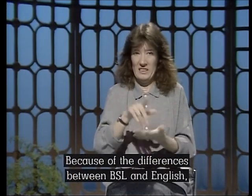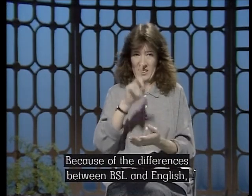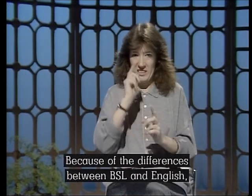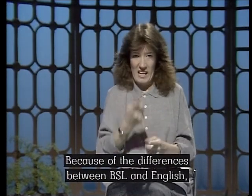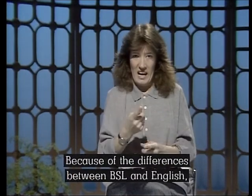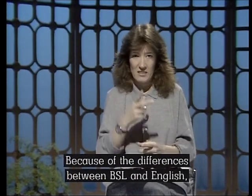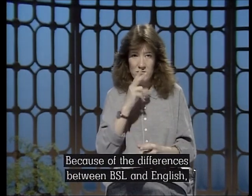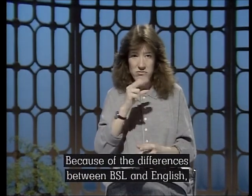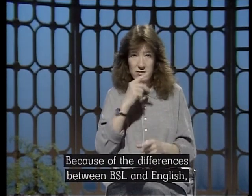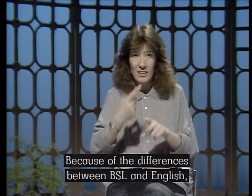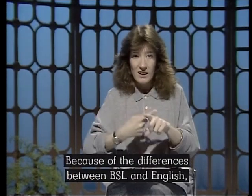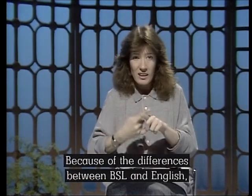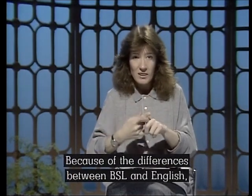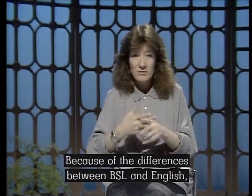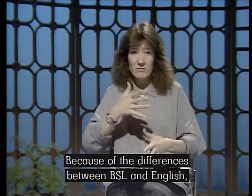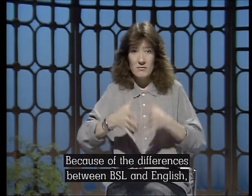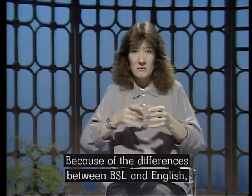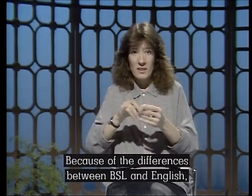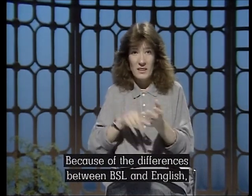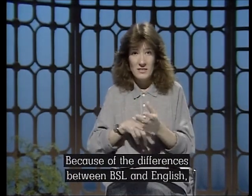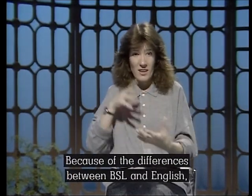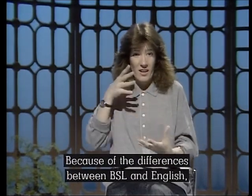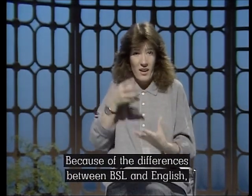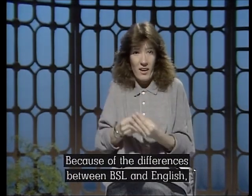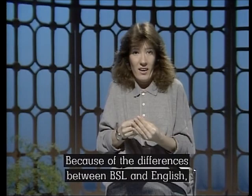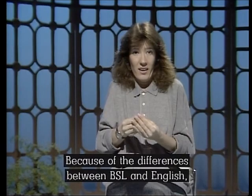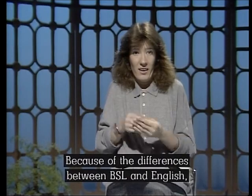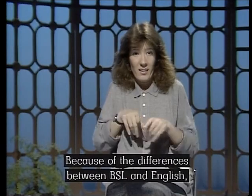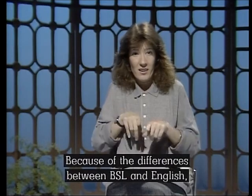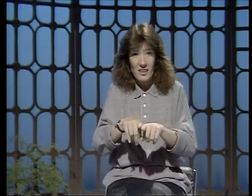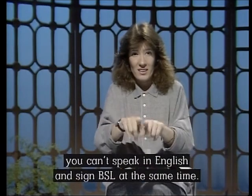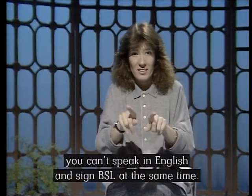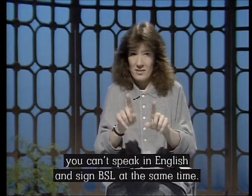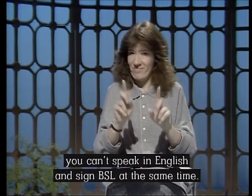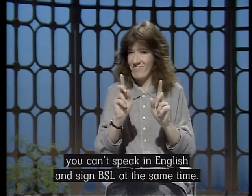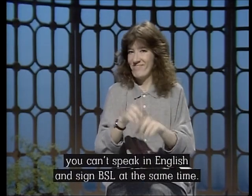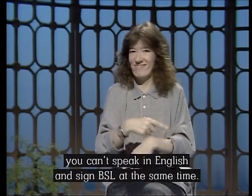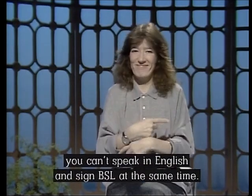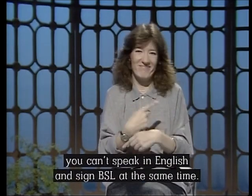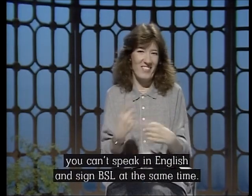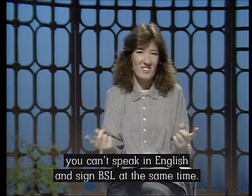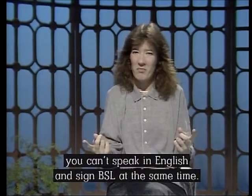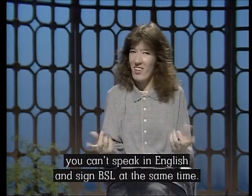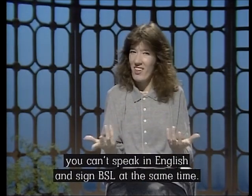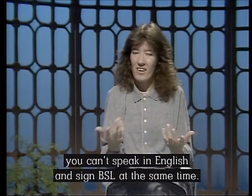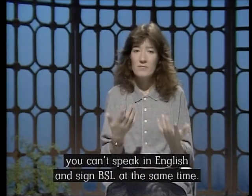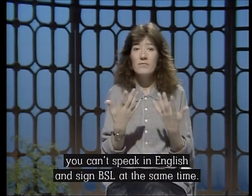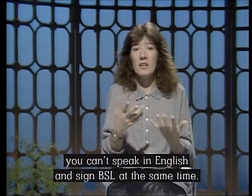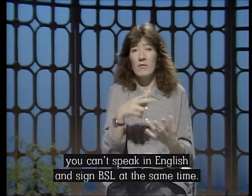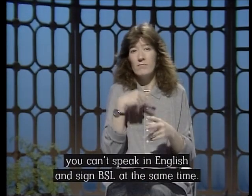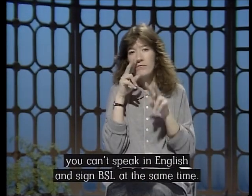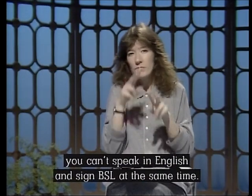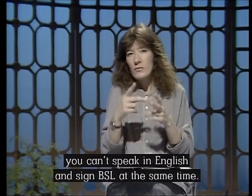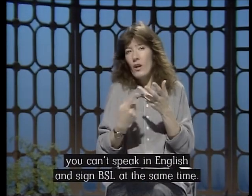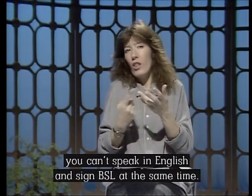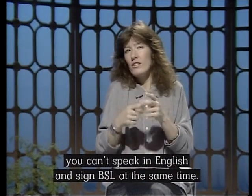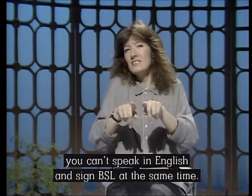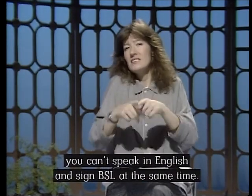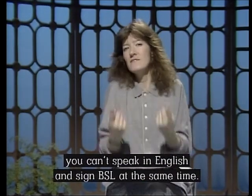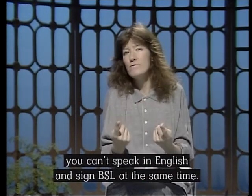sentences are not the same as English sentences, it means that you can't speak in English and sign BSL at the same time.